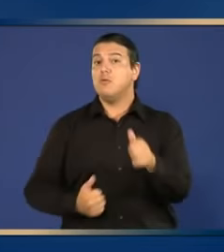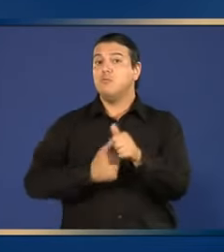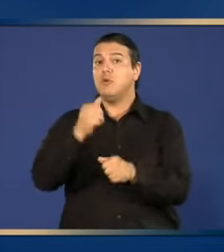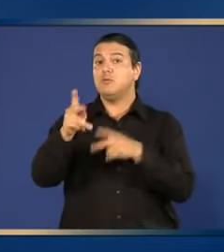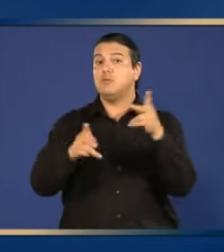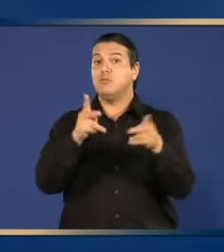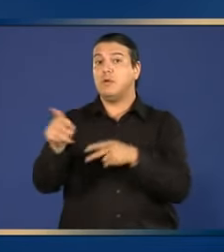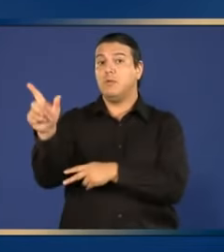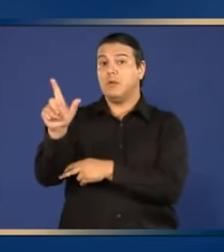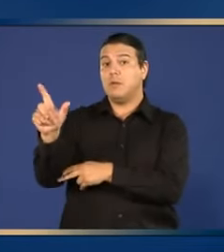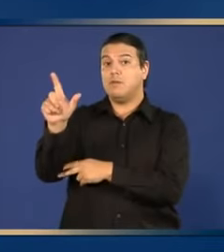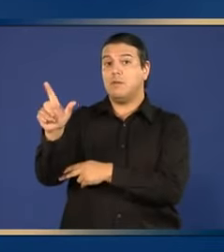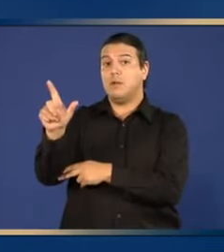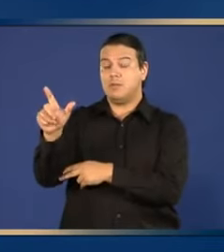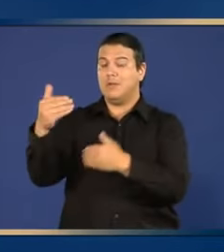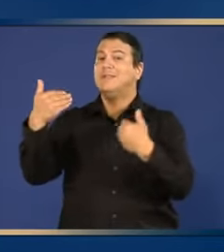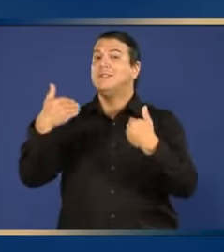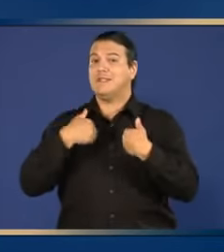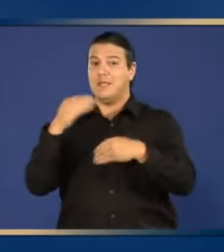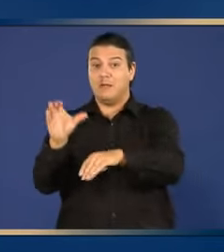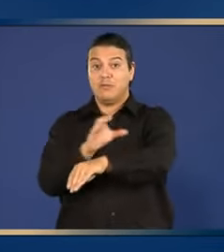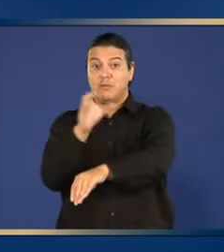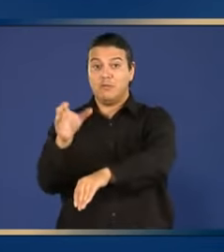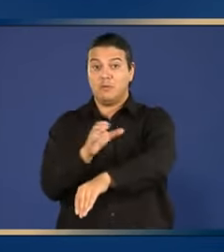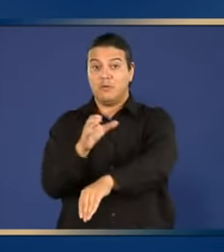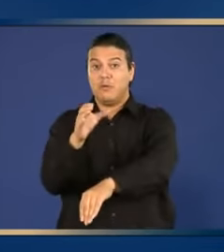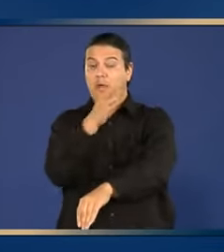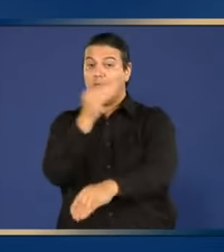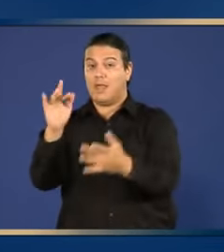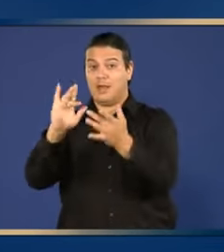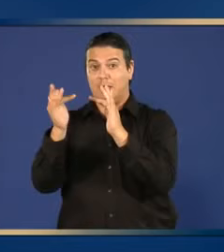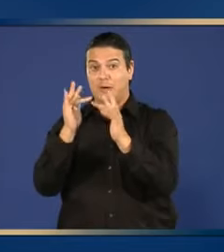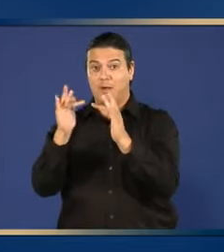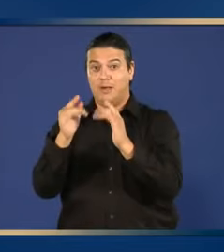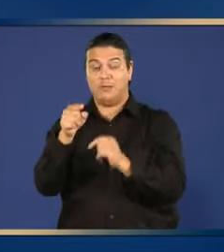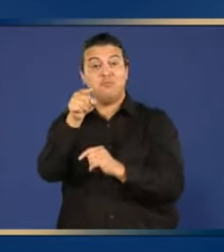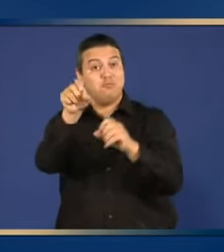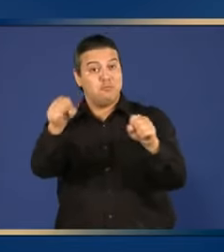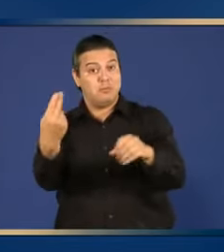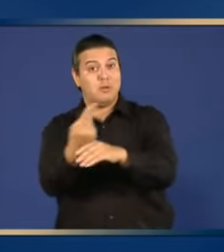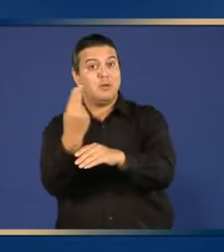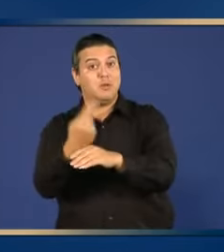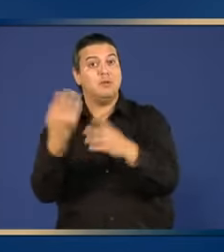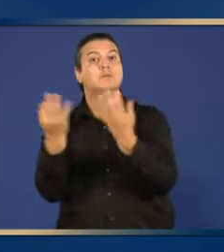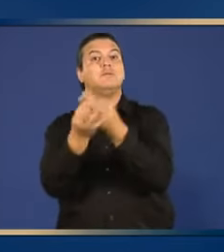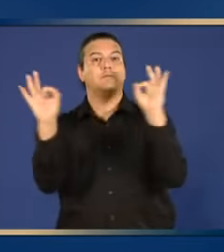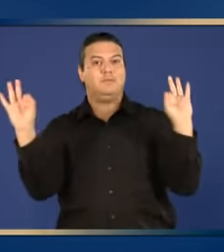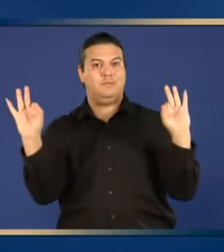Most public libraries have computers and internet access free to the public.